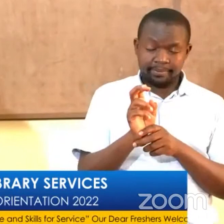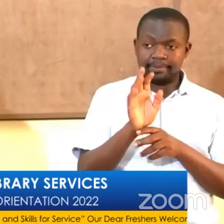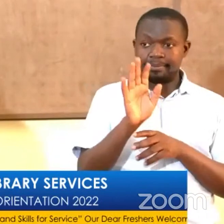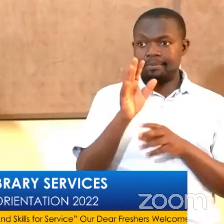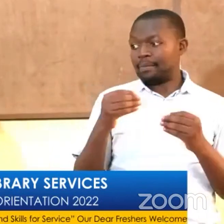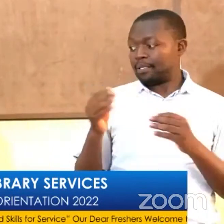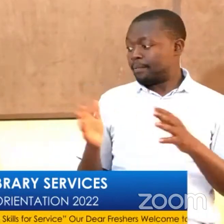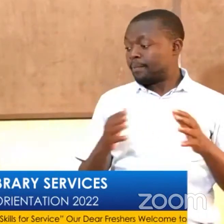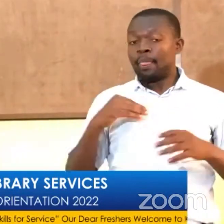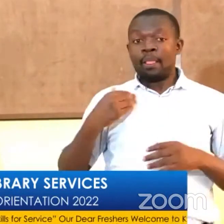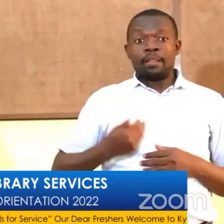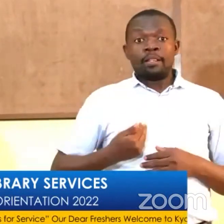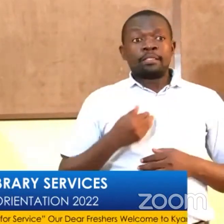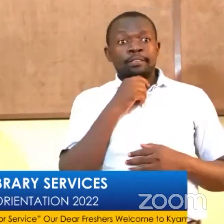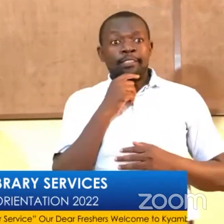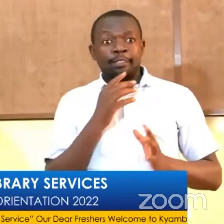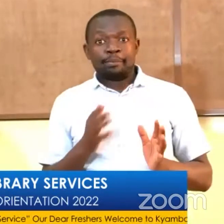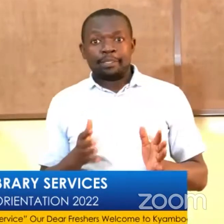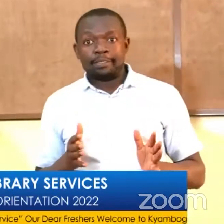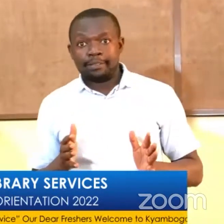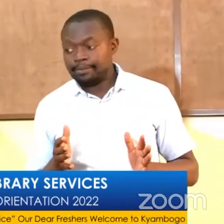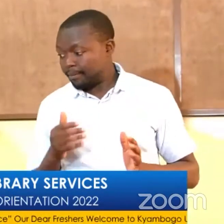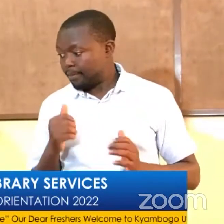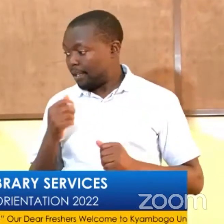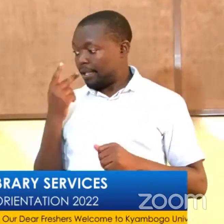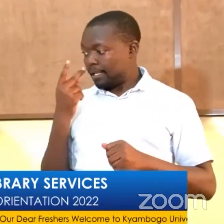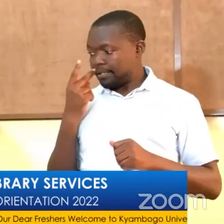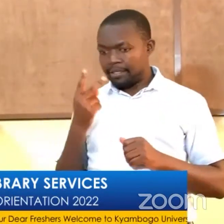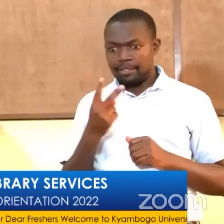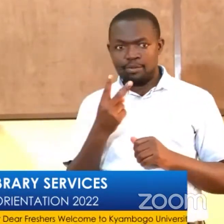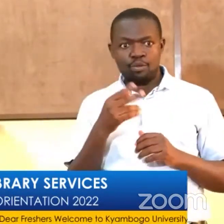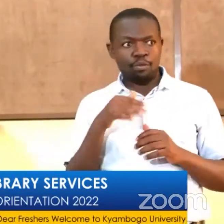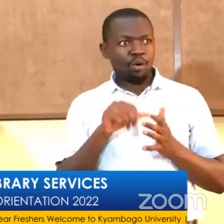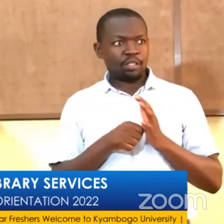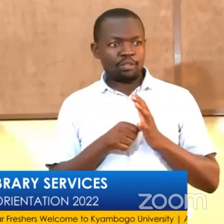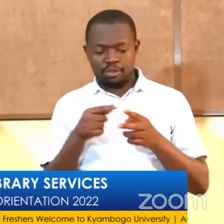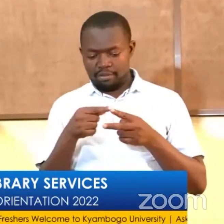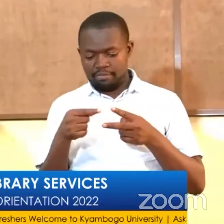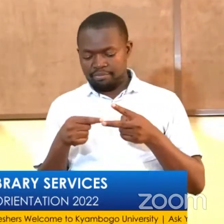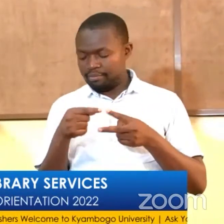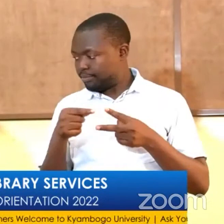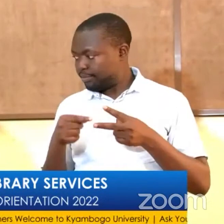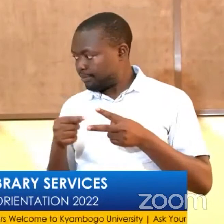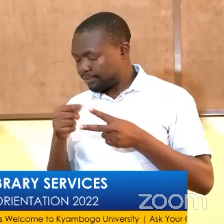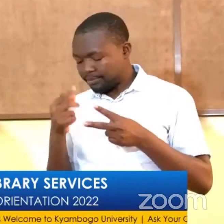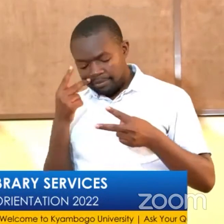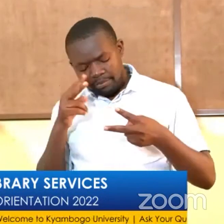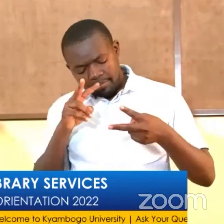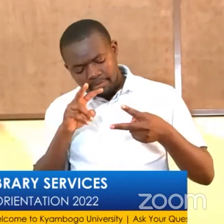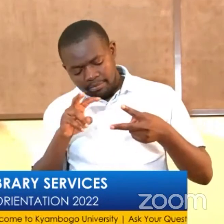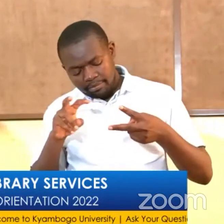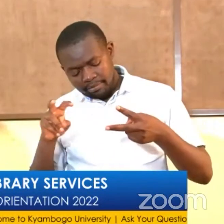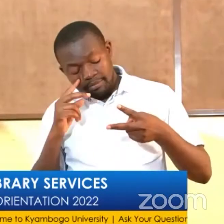Ladies and gentlemen, I can see two more issues here to attend to.